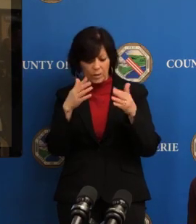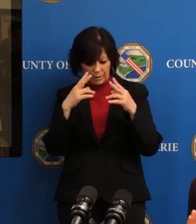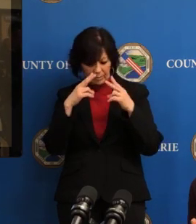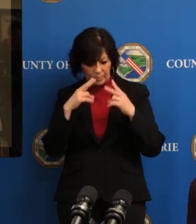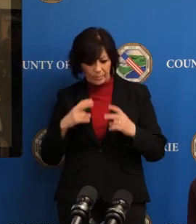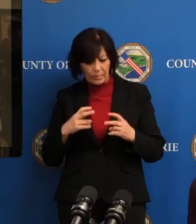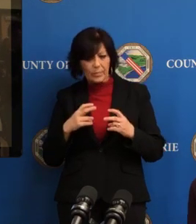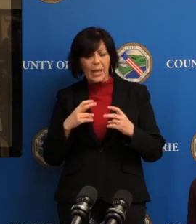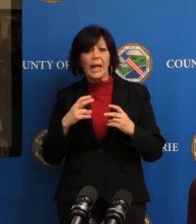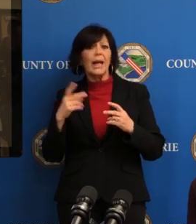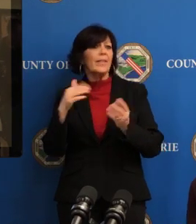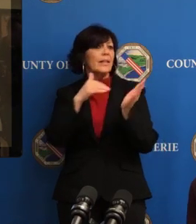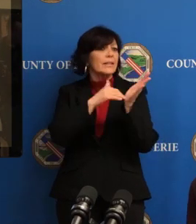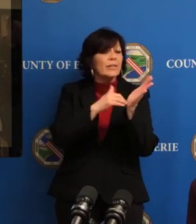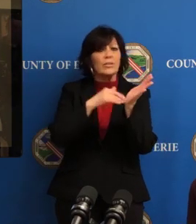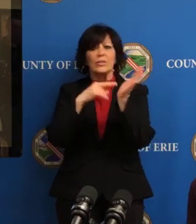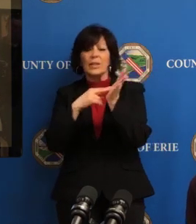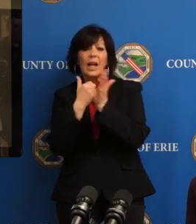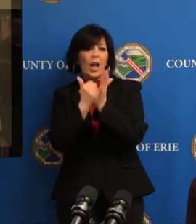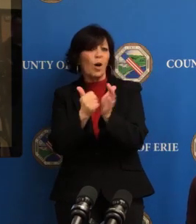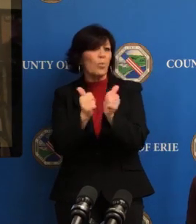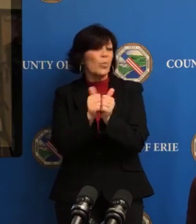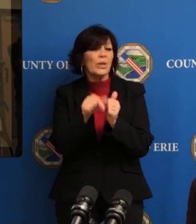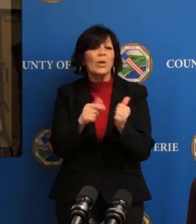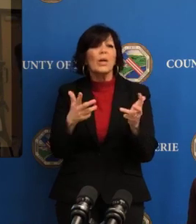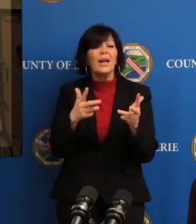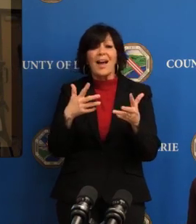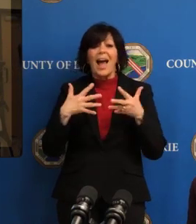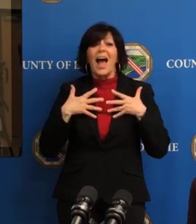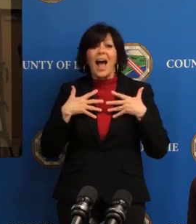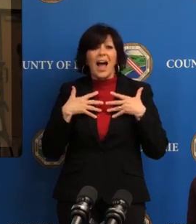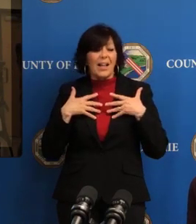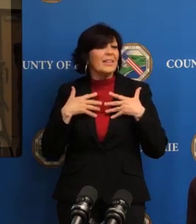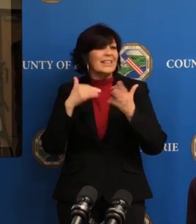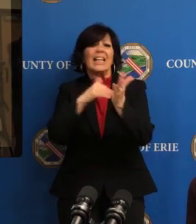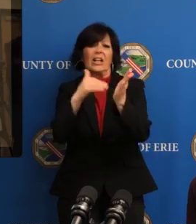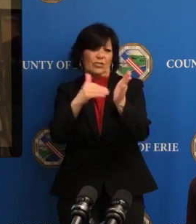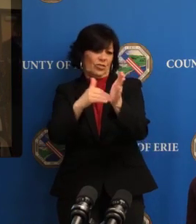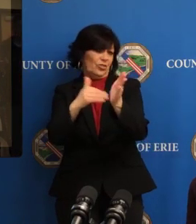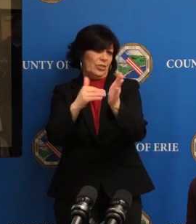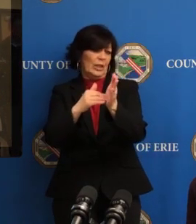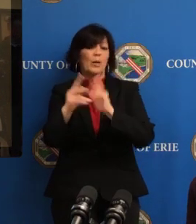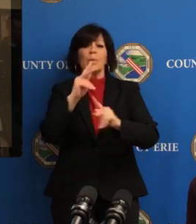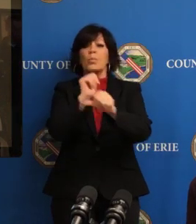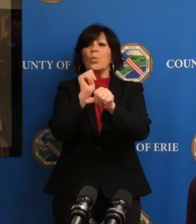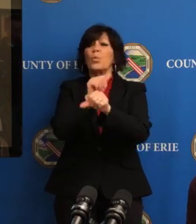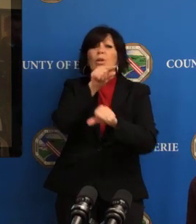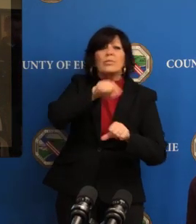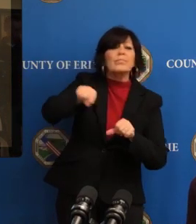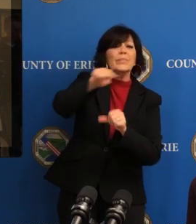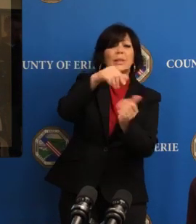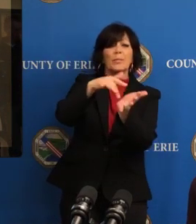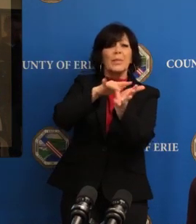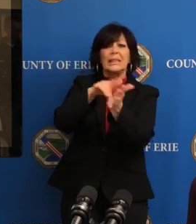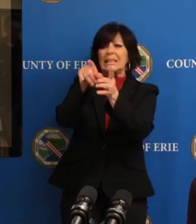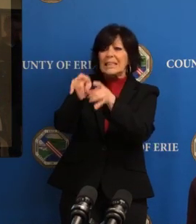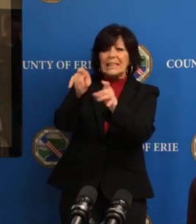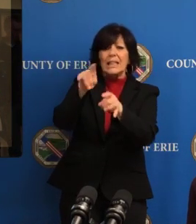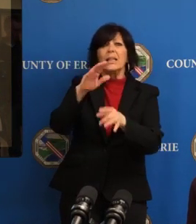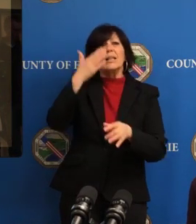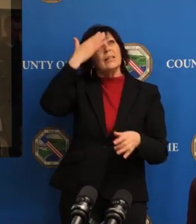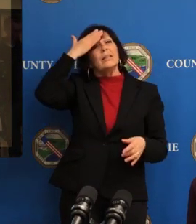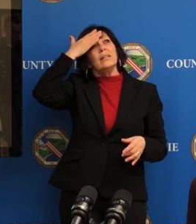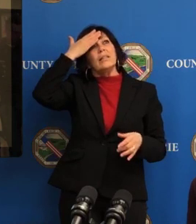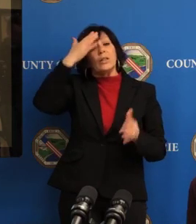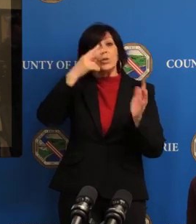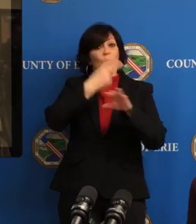healthcare systems are helping us so much with this, are our healthcare providers, people working in our medical facilities, testing their temperatures